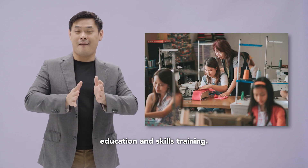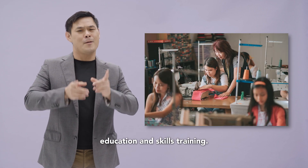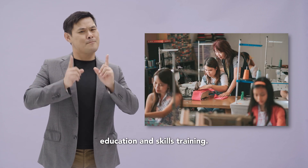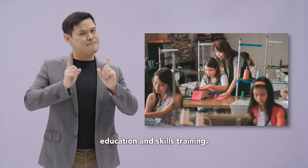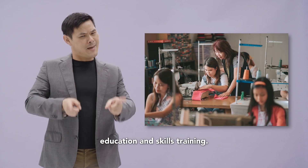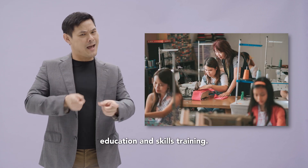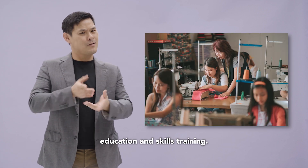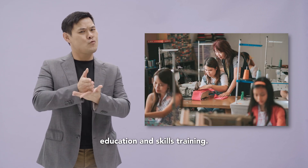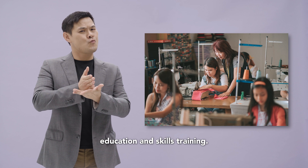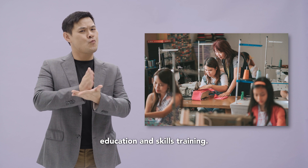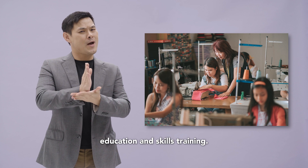and skills training.